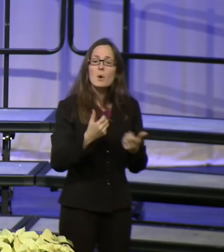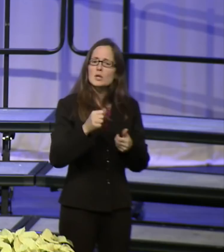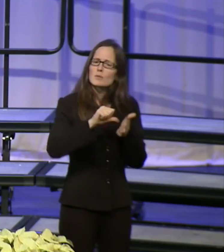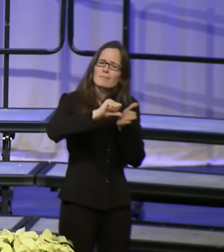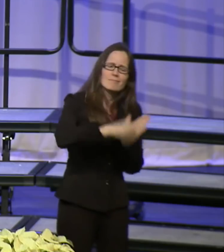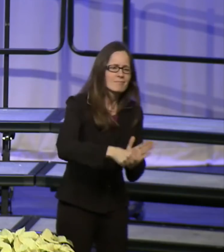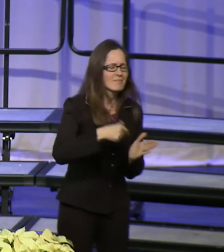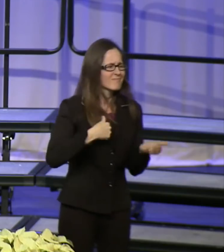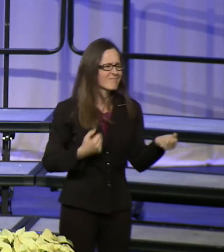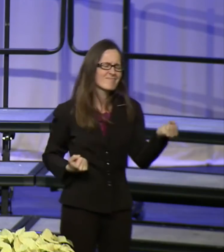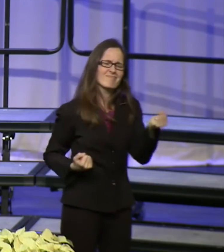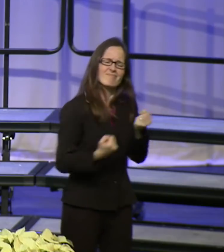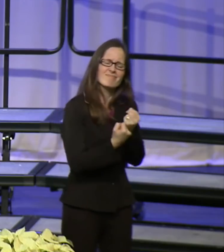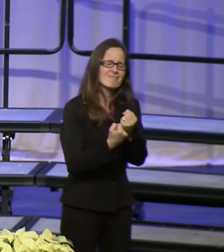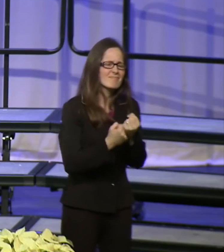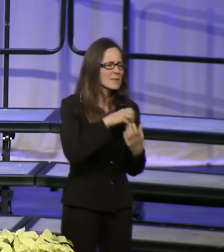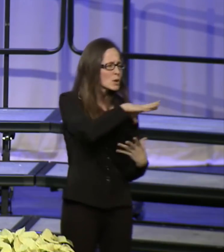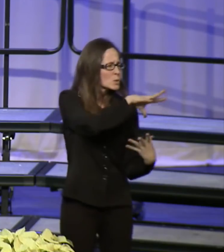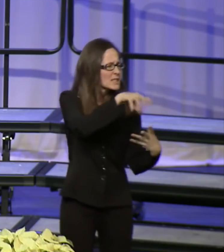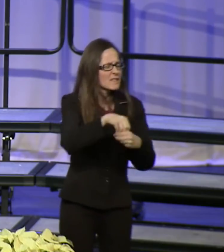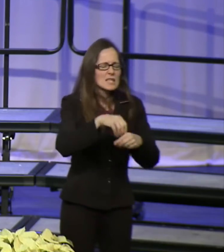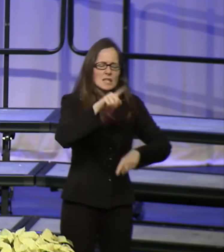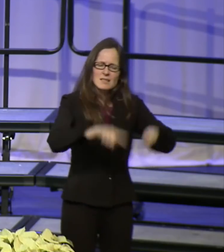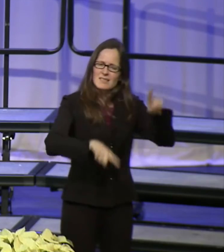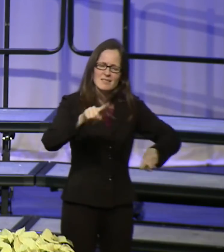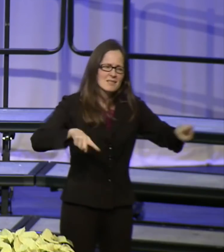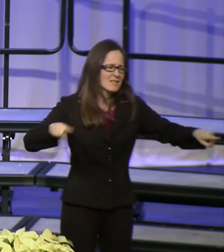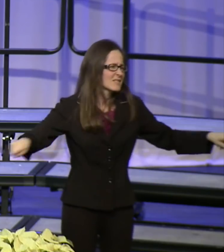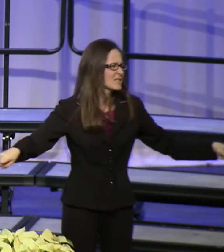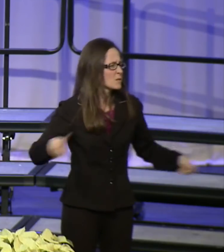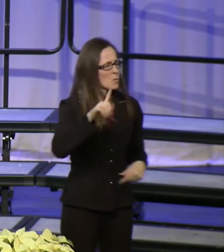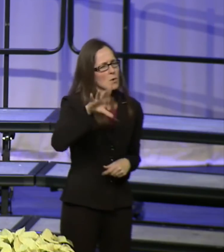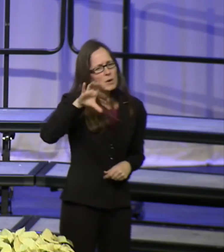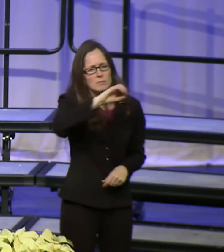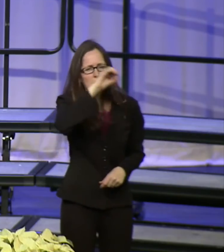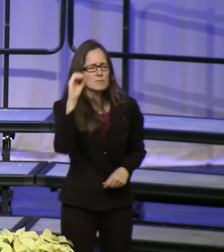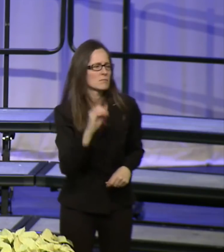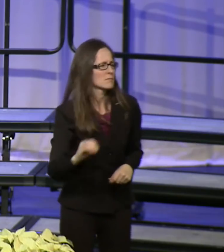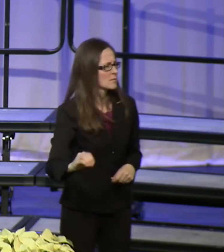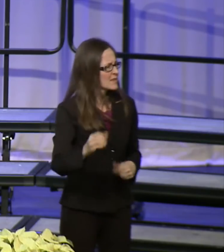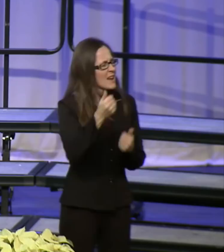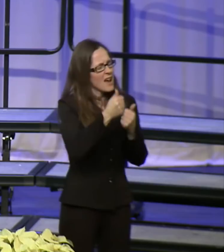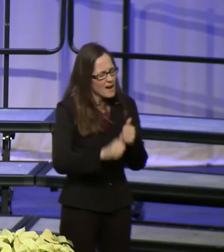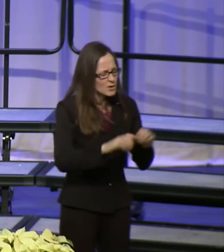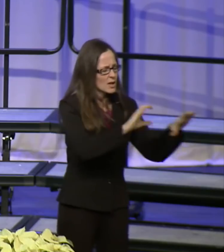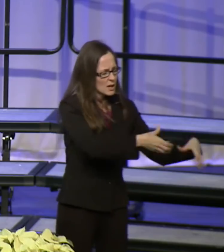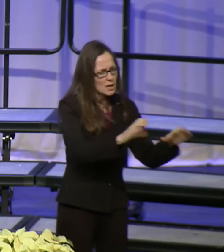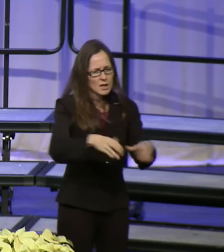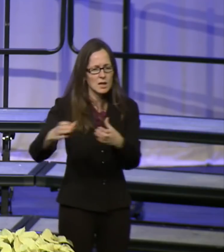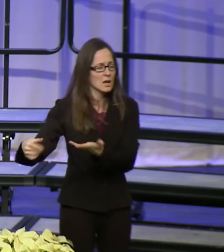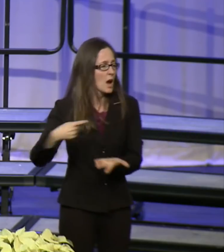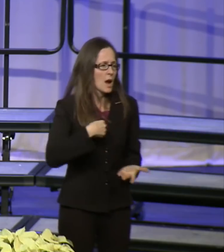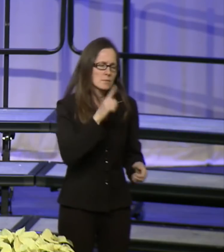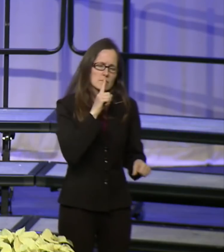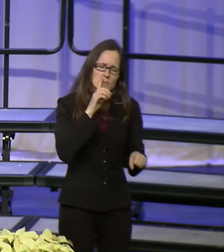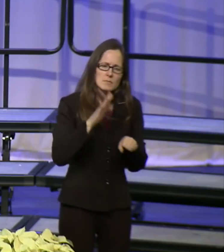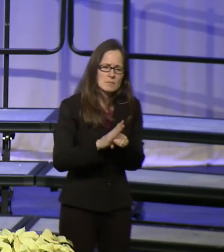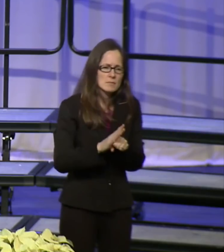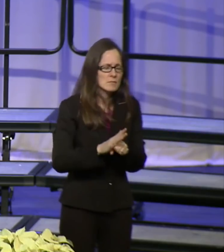of our communities, diversity amongst every category you can imagine, and I am committed to remaining a